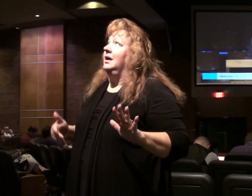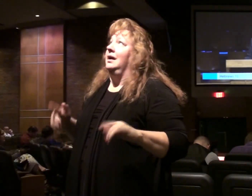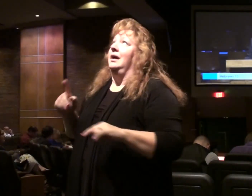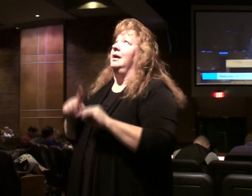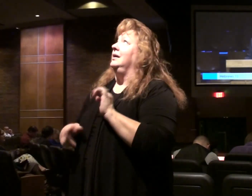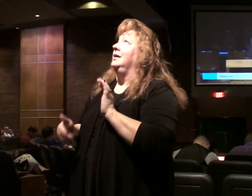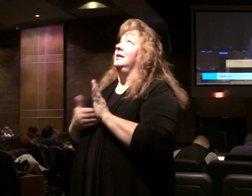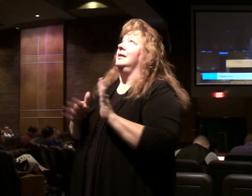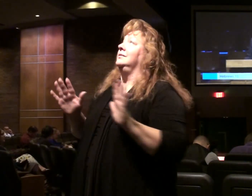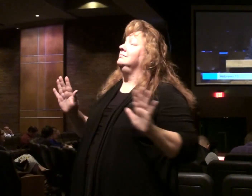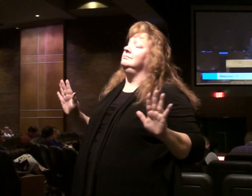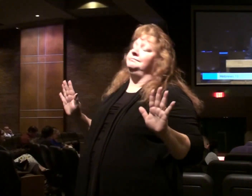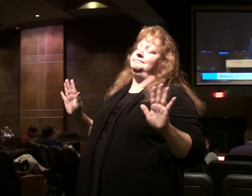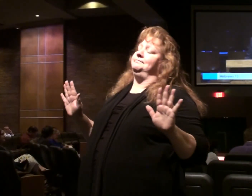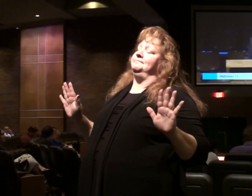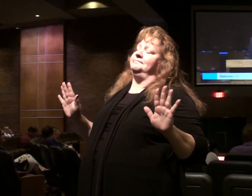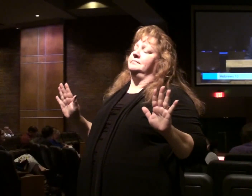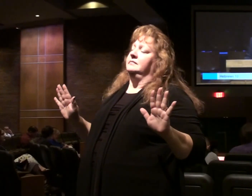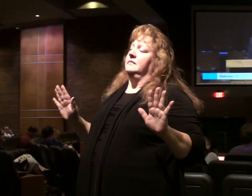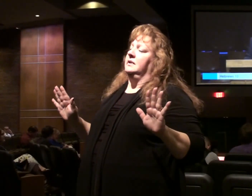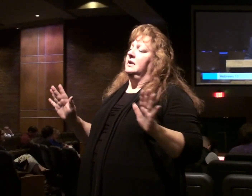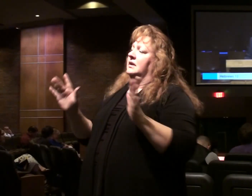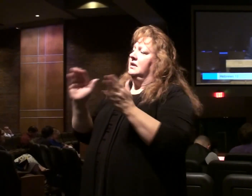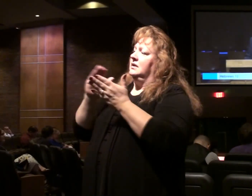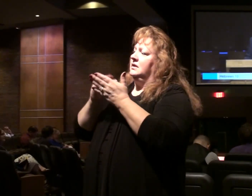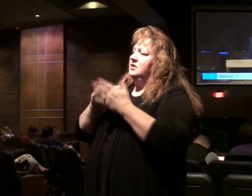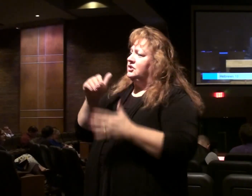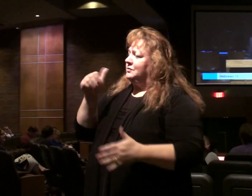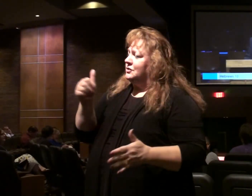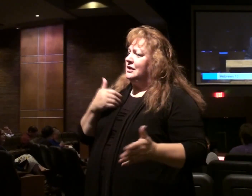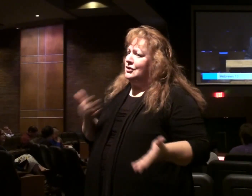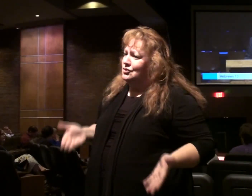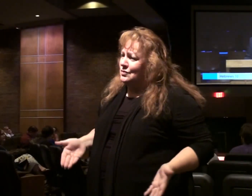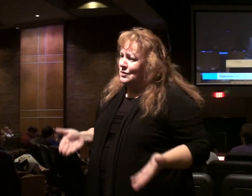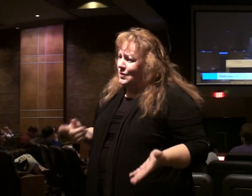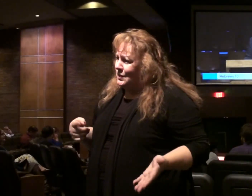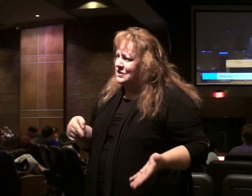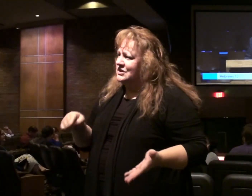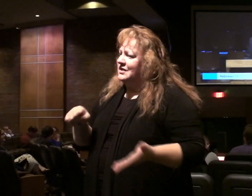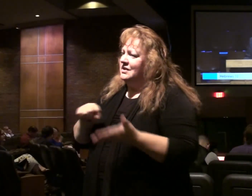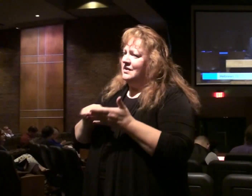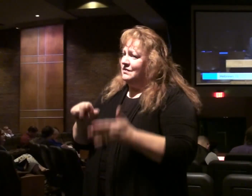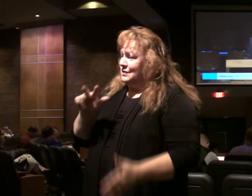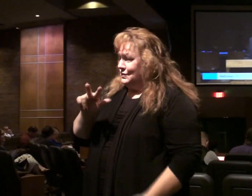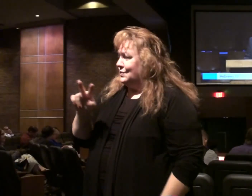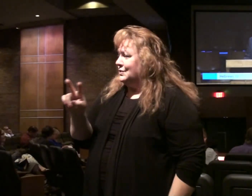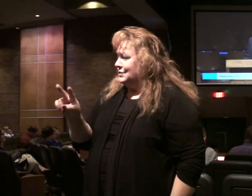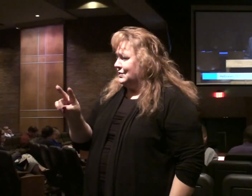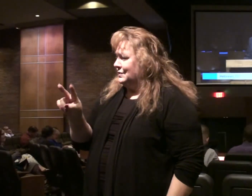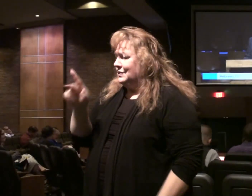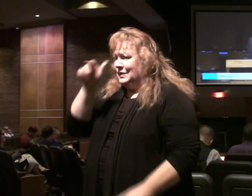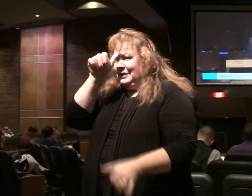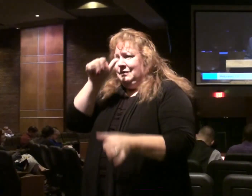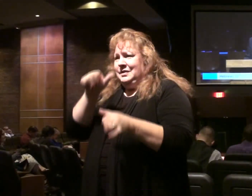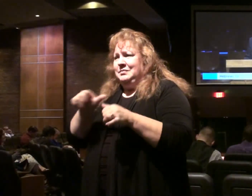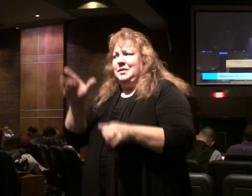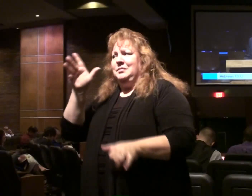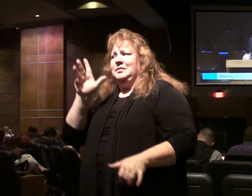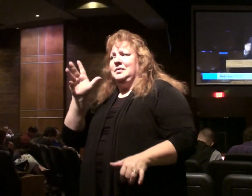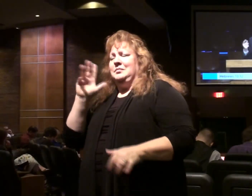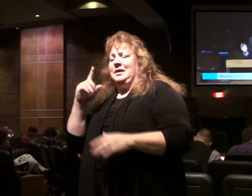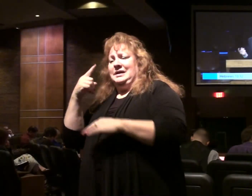again. This is written in chapter 10 to encourage them. He tells them in verse 32, remember the former